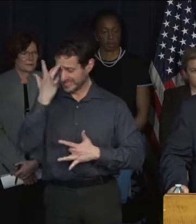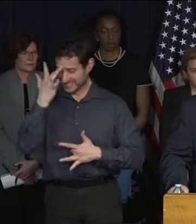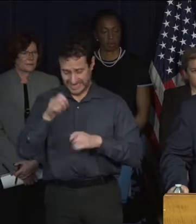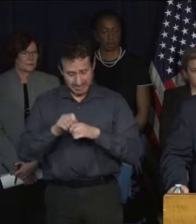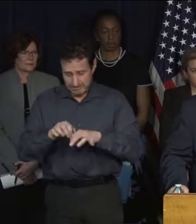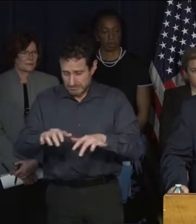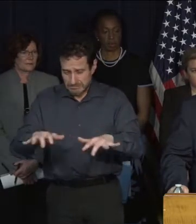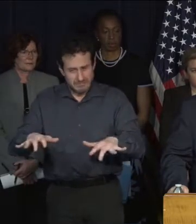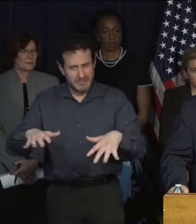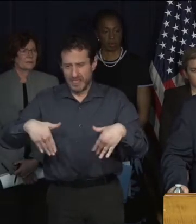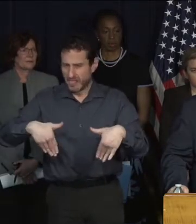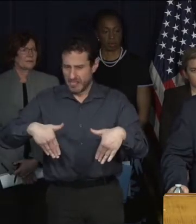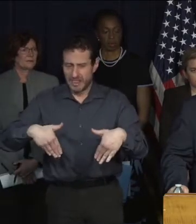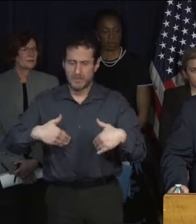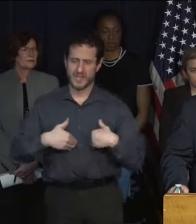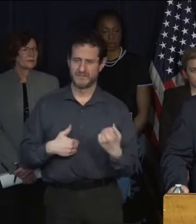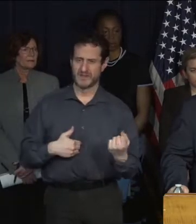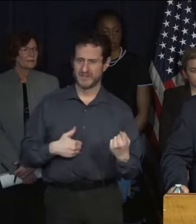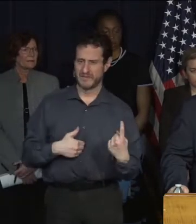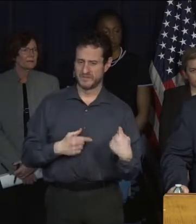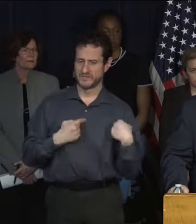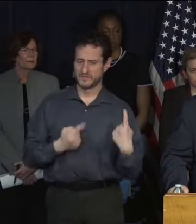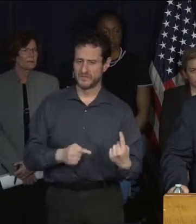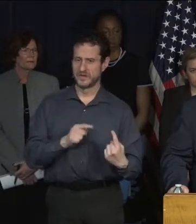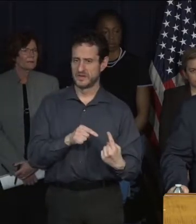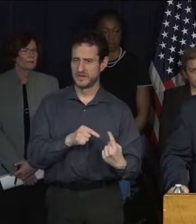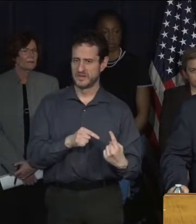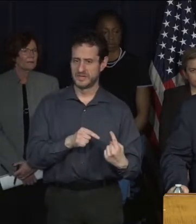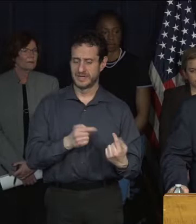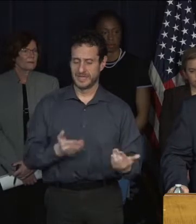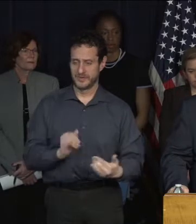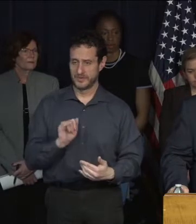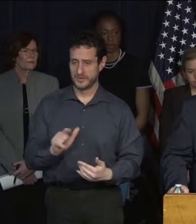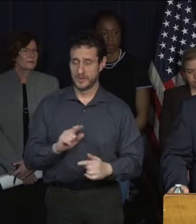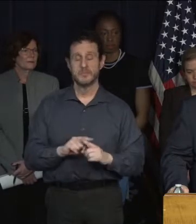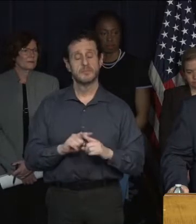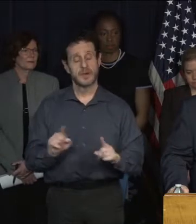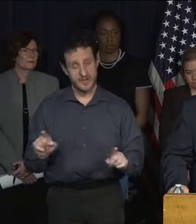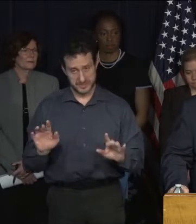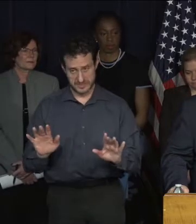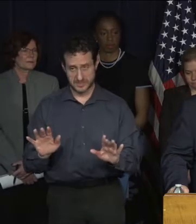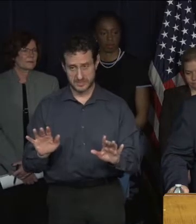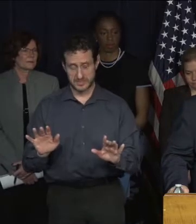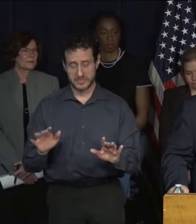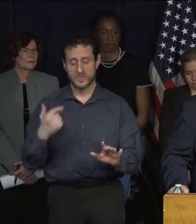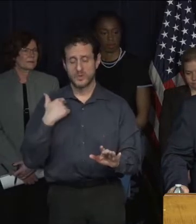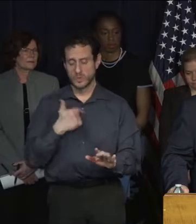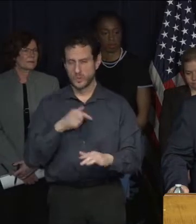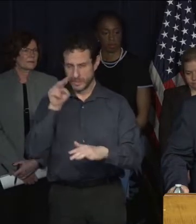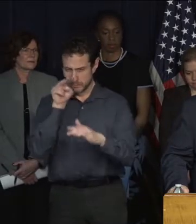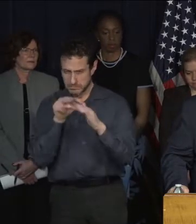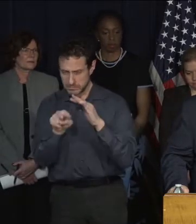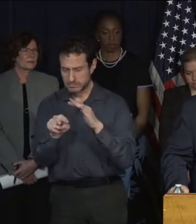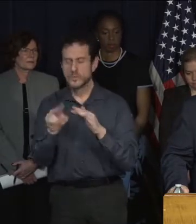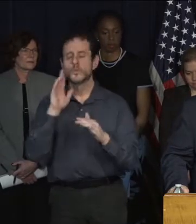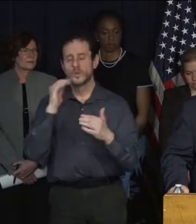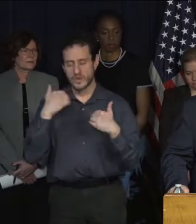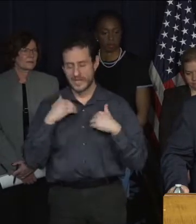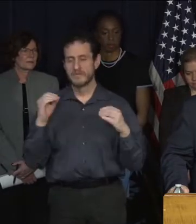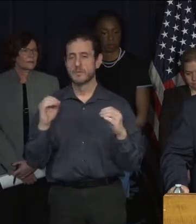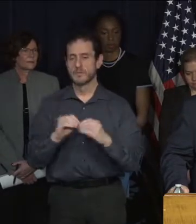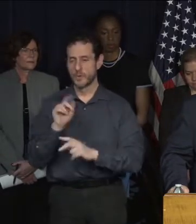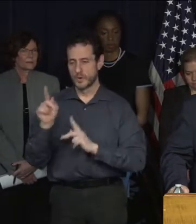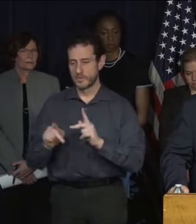of the number of people who have coronavirus so far in Illinois. But you know, we anticipate that there will be more